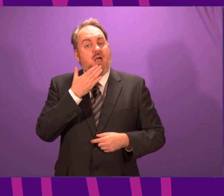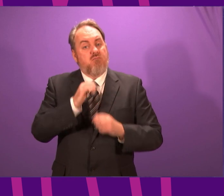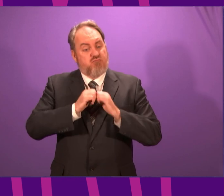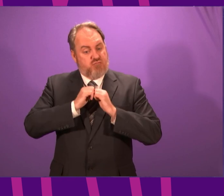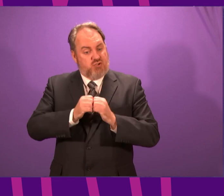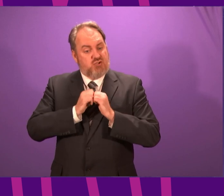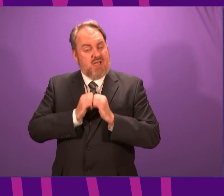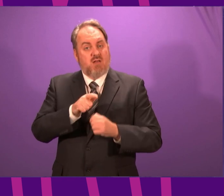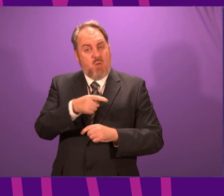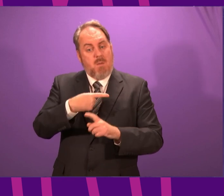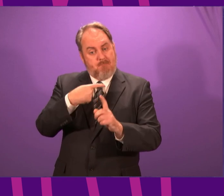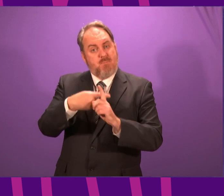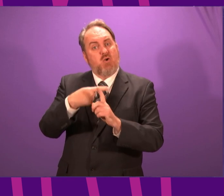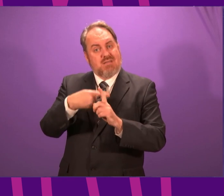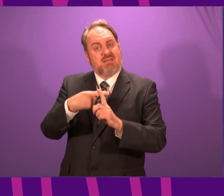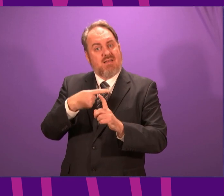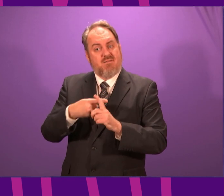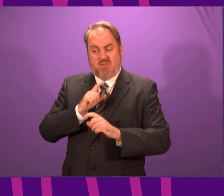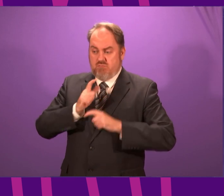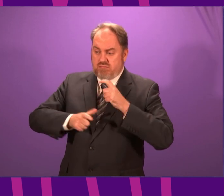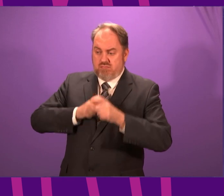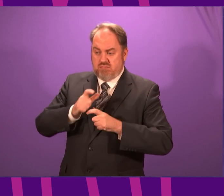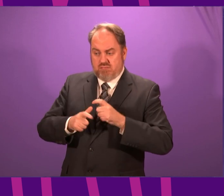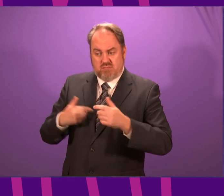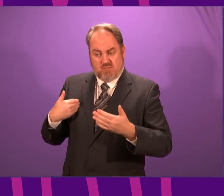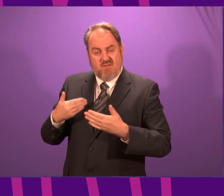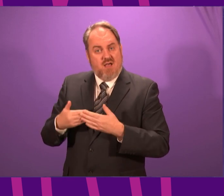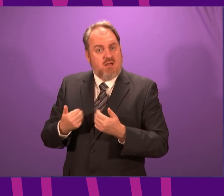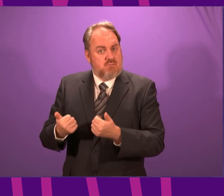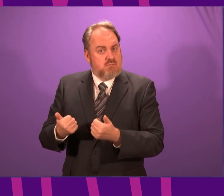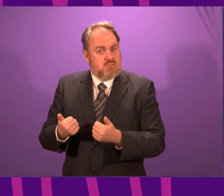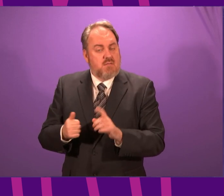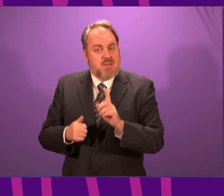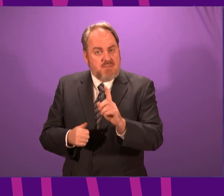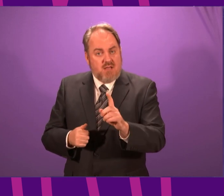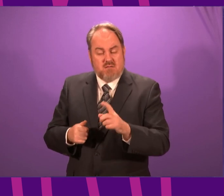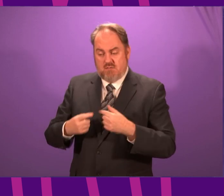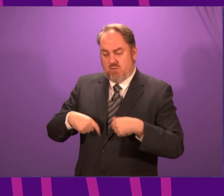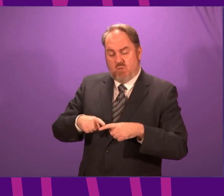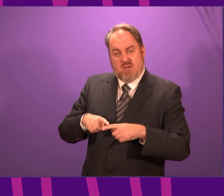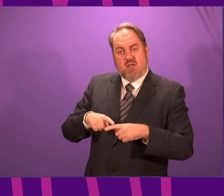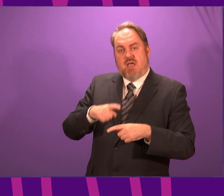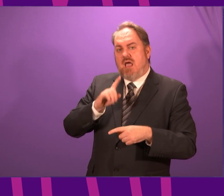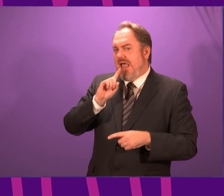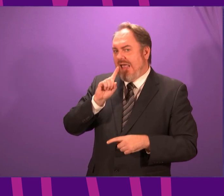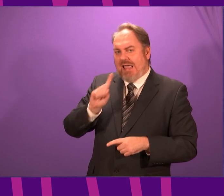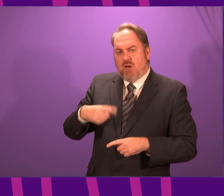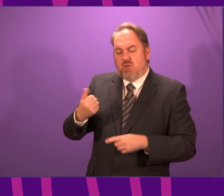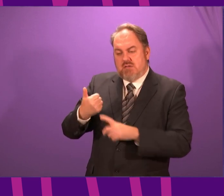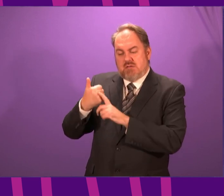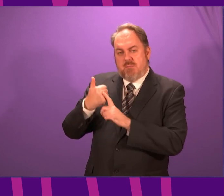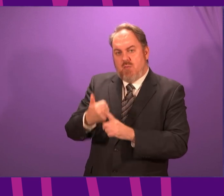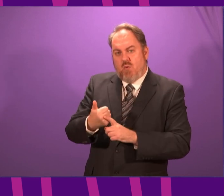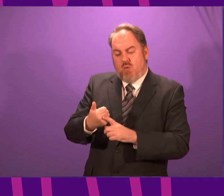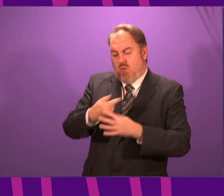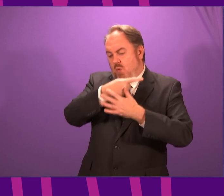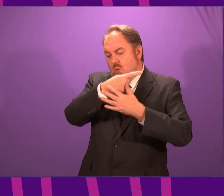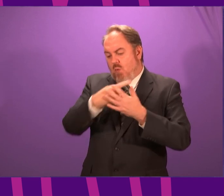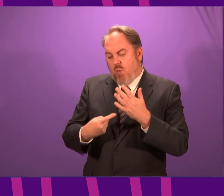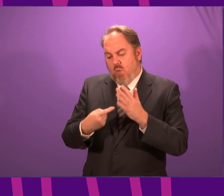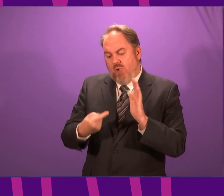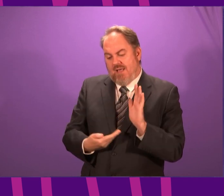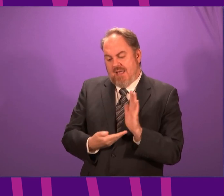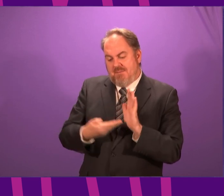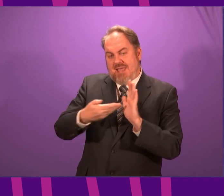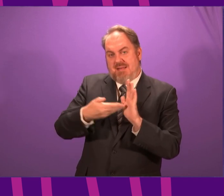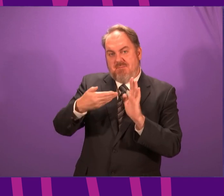contribution so far. There may be, it may be the case that we can't support all amendments in the vote tonight because they remove parts of our motion